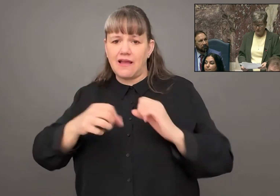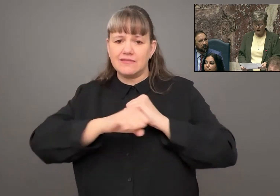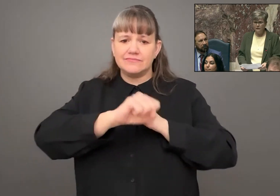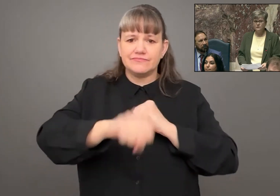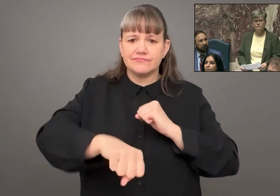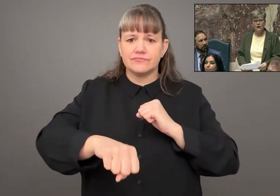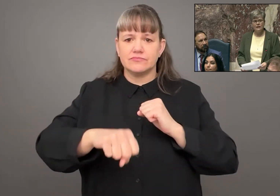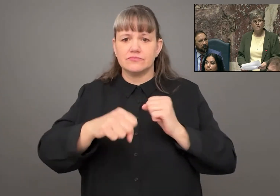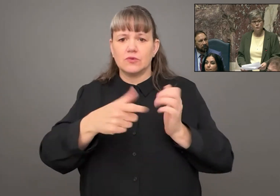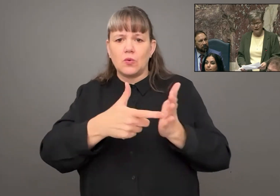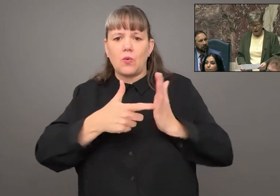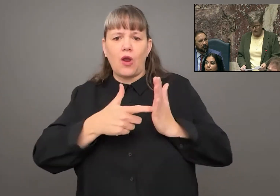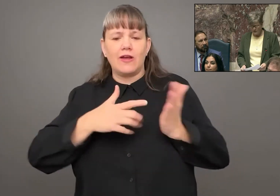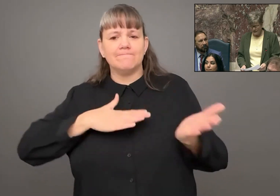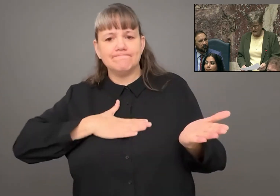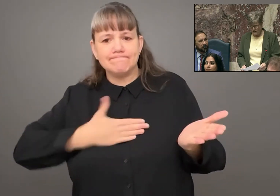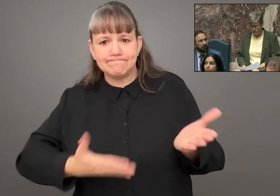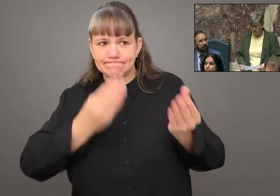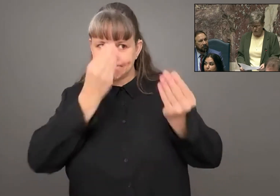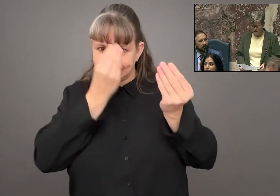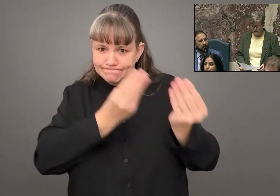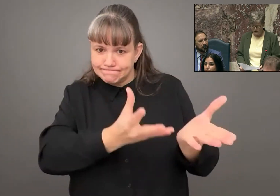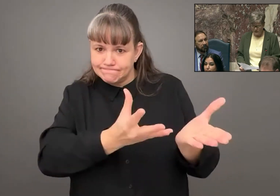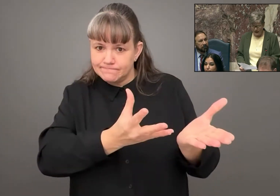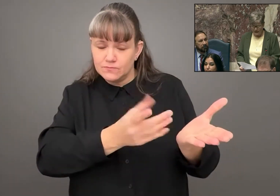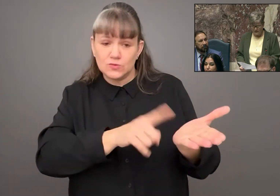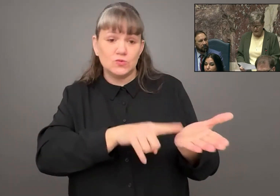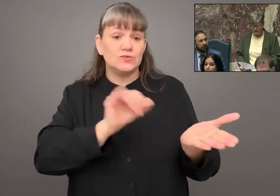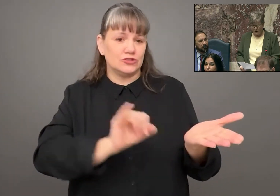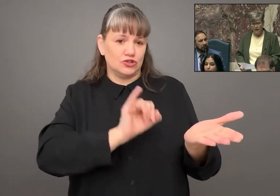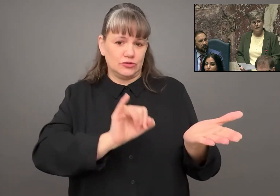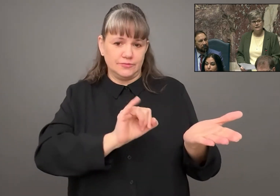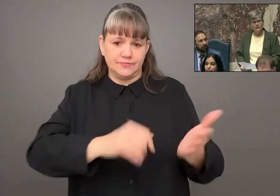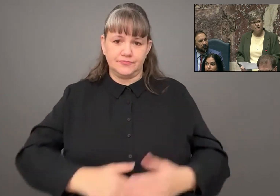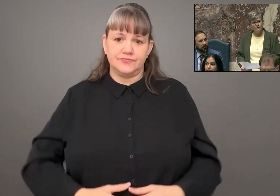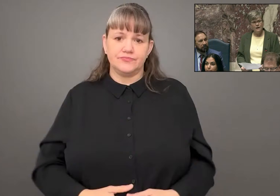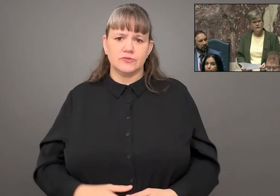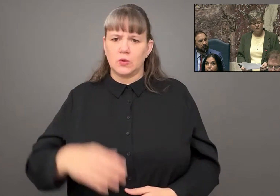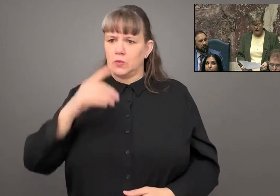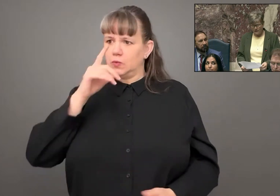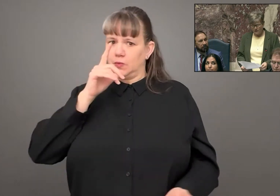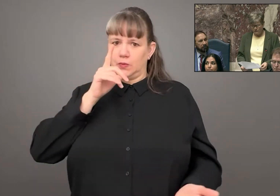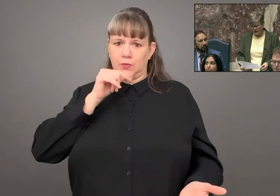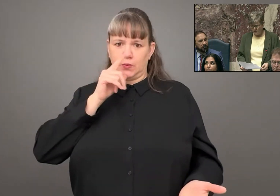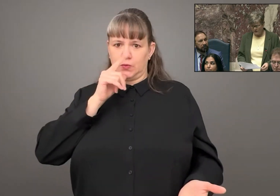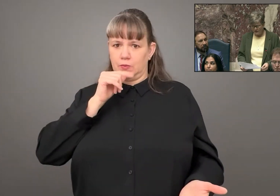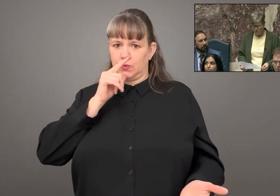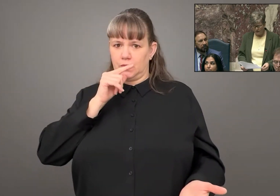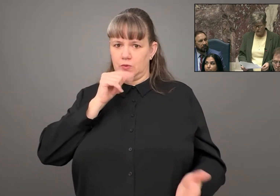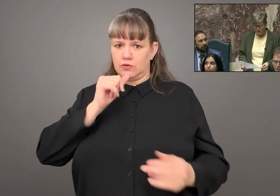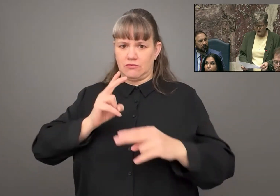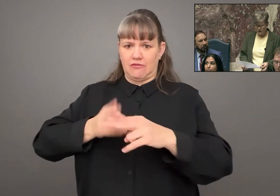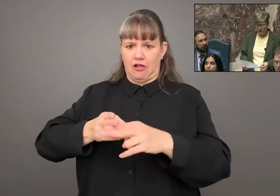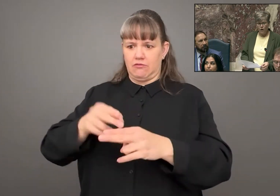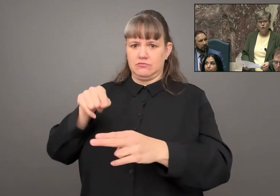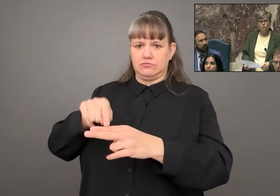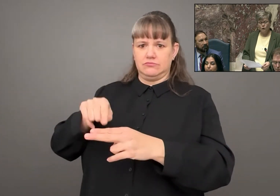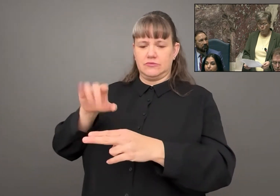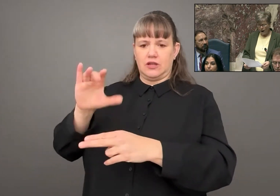insurers, define who counts as an insurer under the Act, clarify the effect of liability